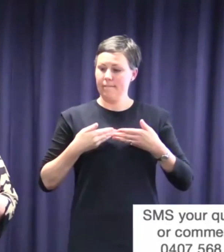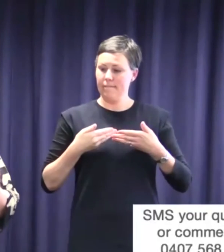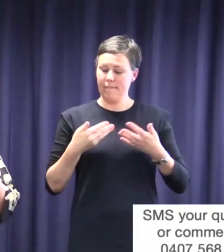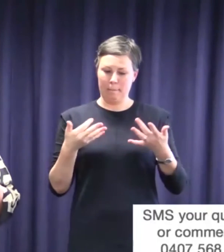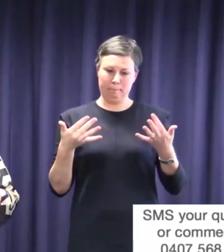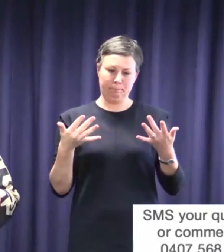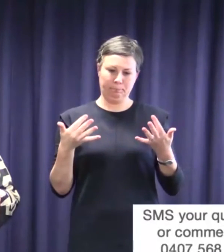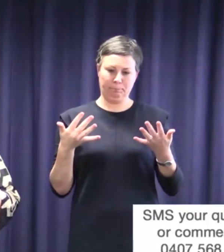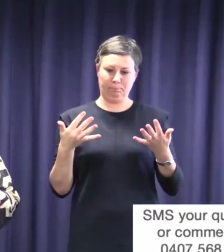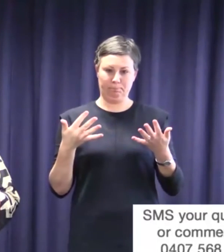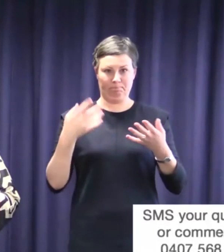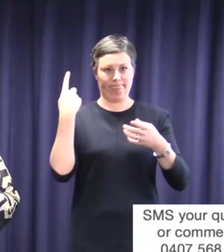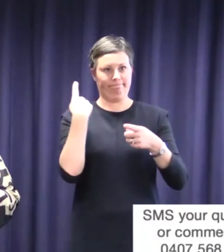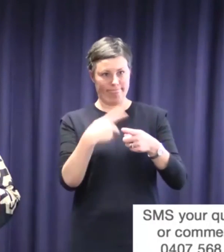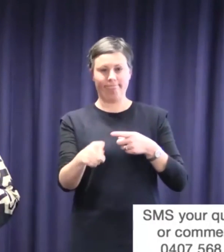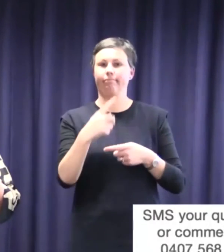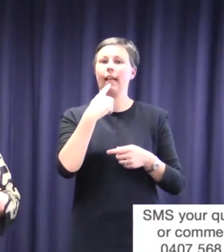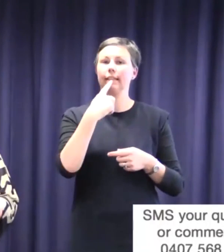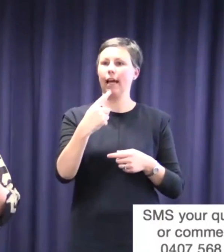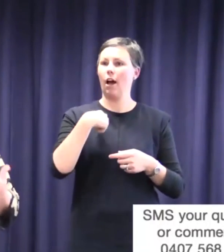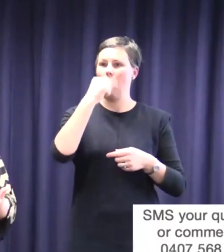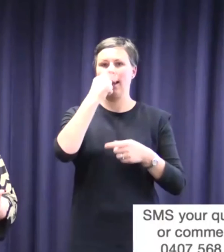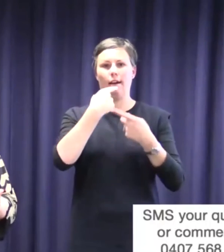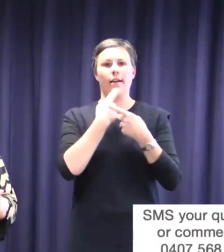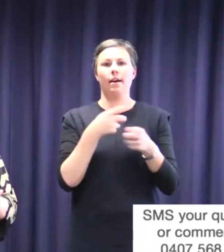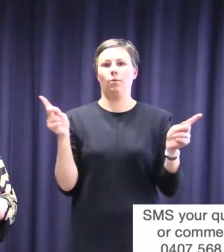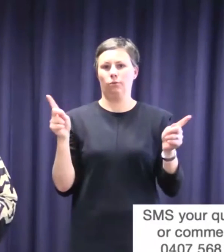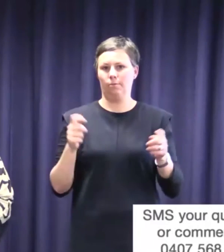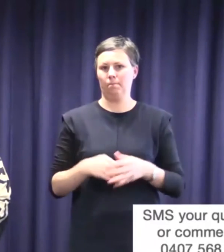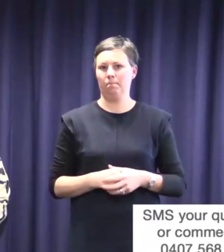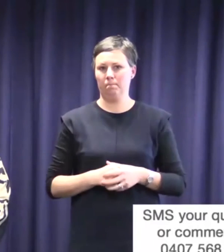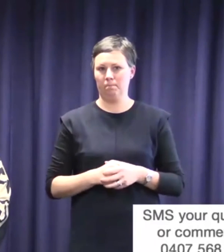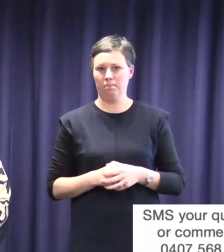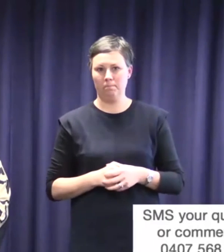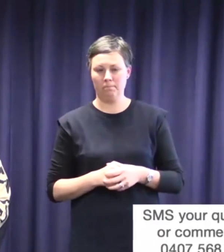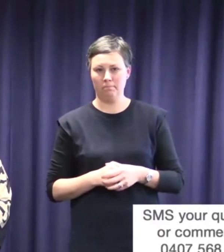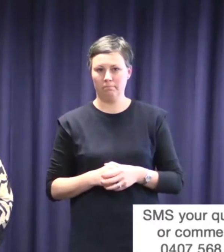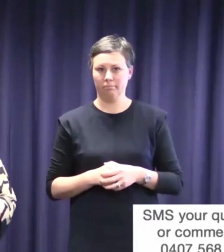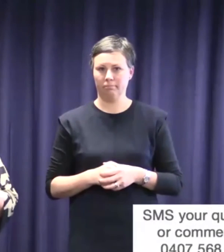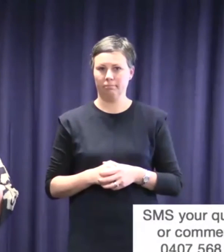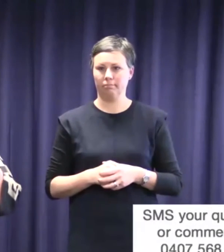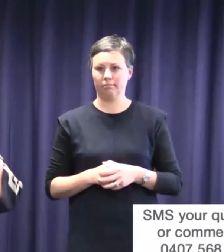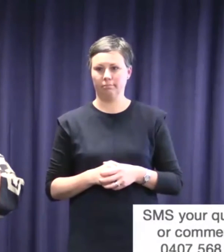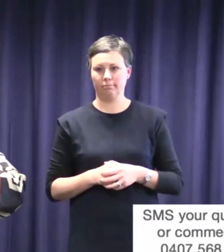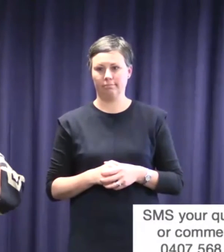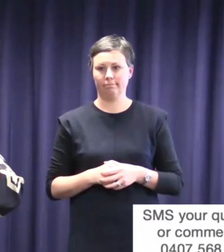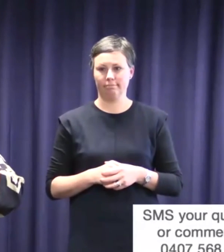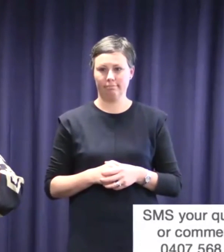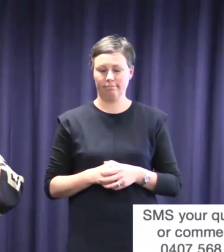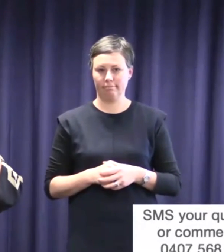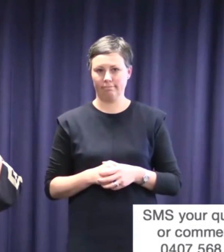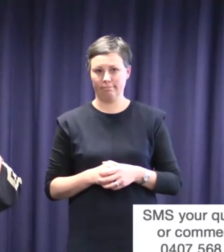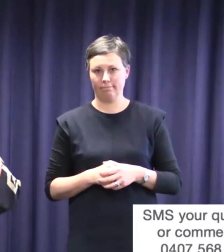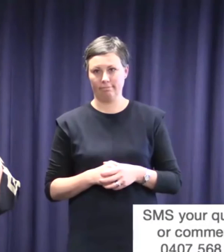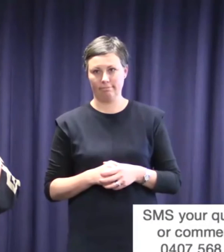the approval to convey to you tonight that they have taken on